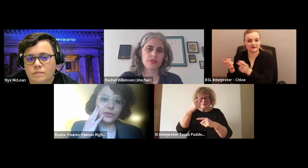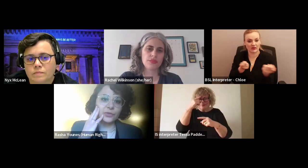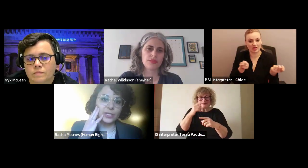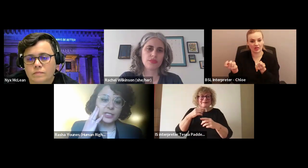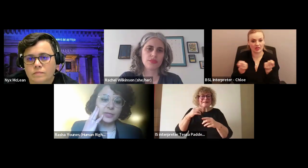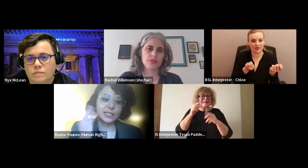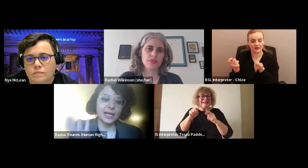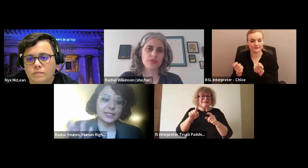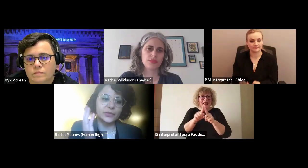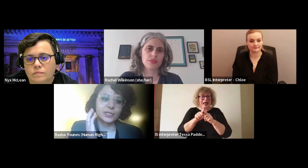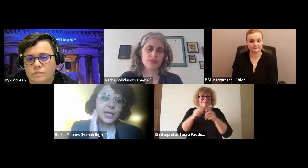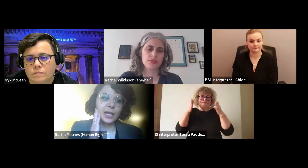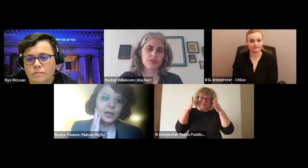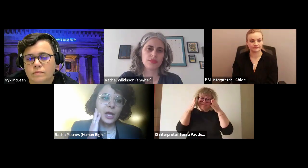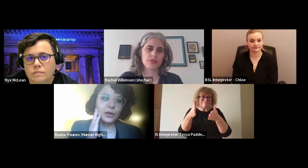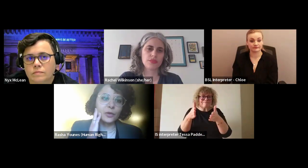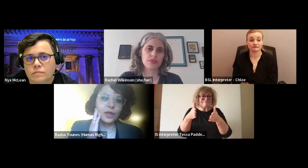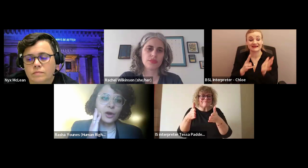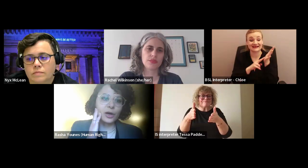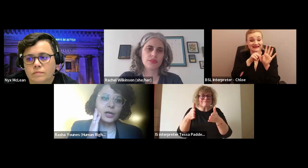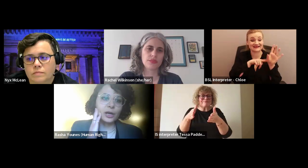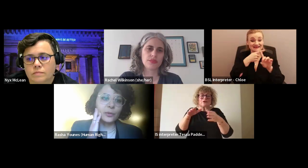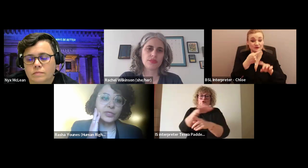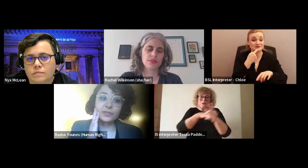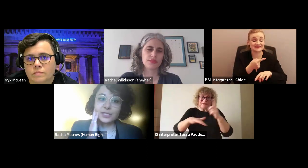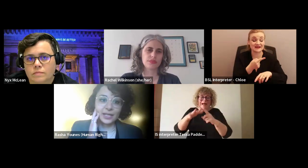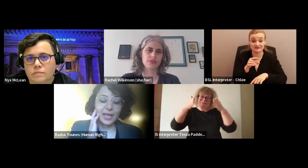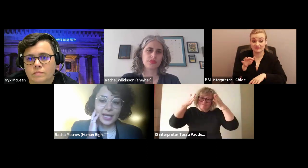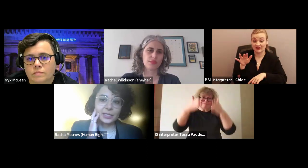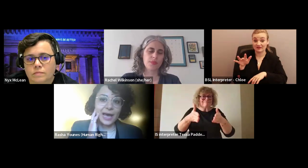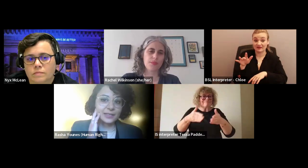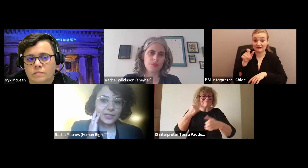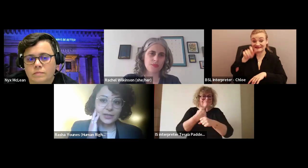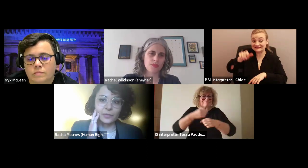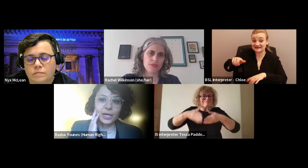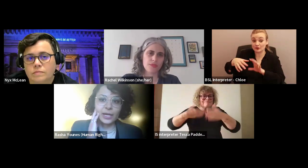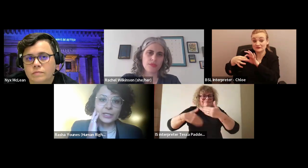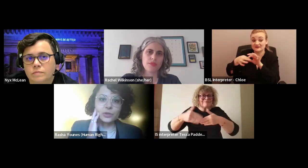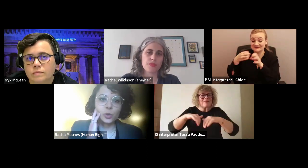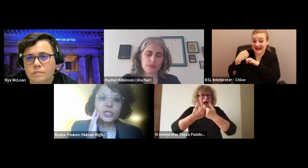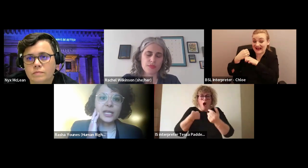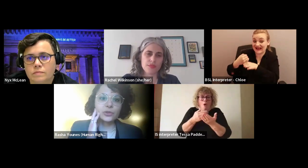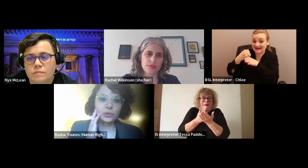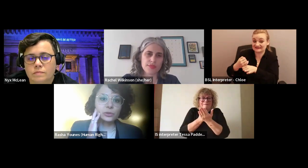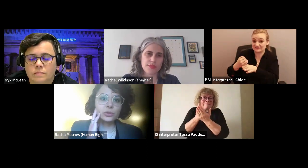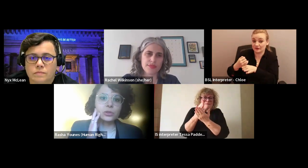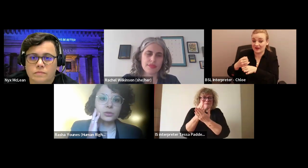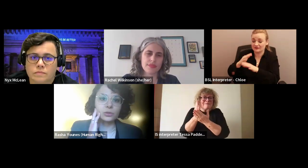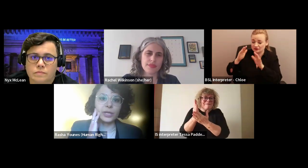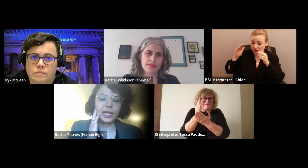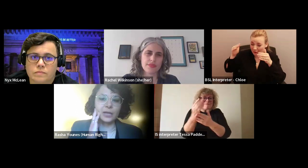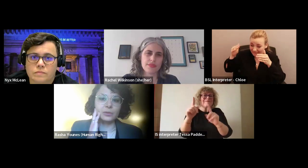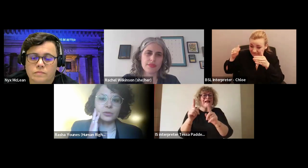regulation and some of these risks. Because as Nix was saying, you know, there are civil society and activism is so